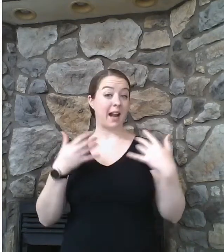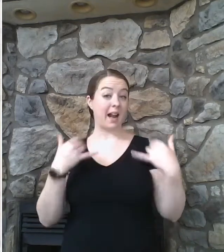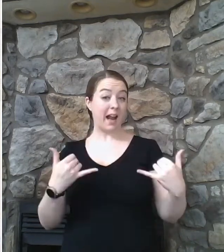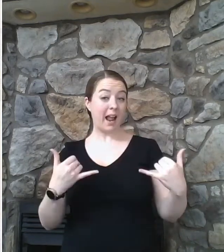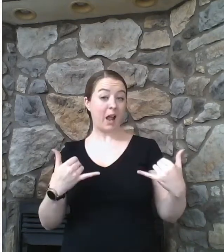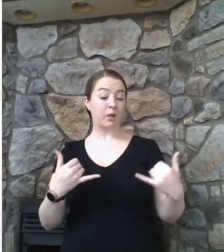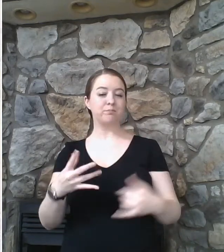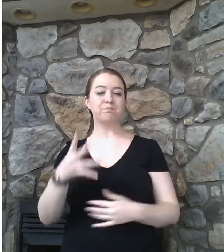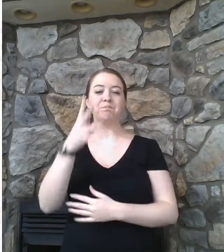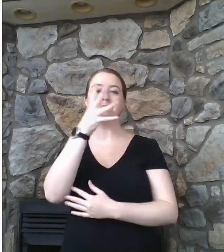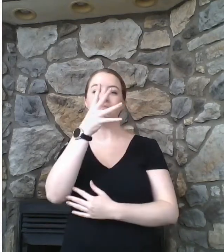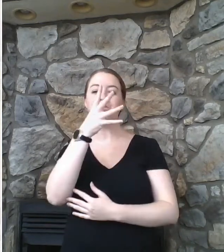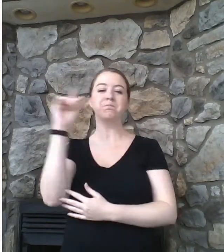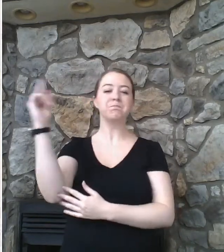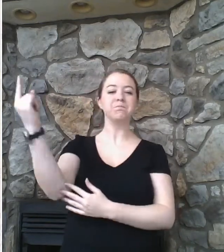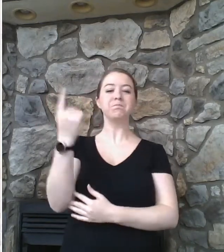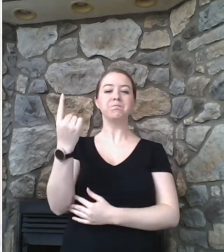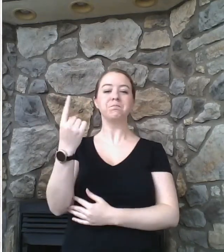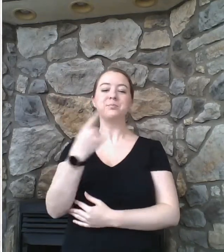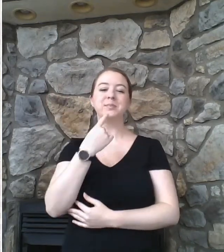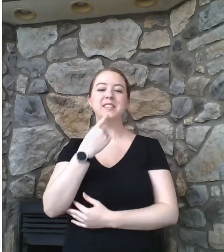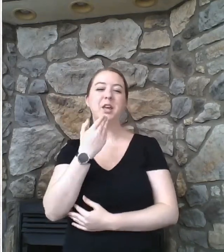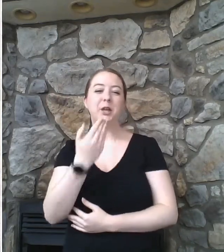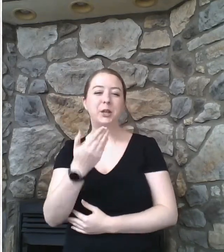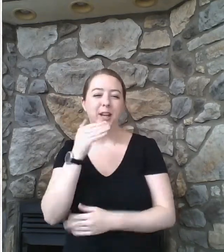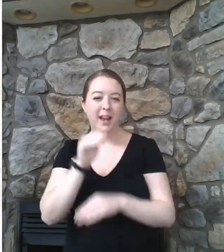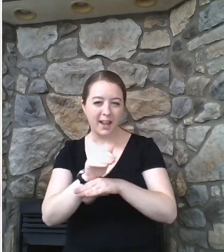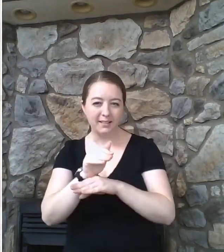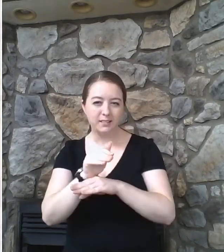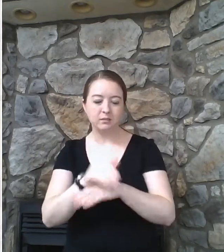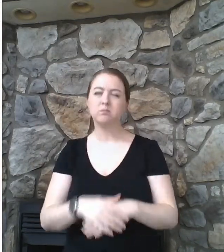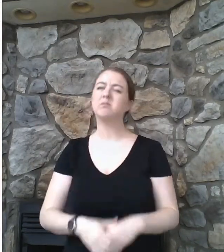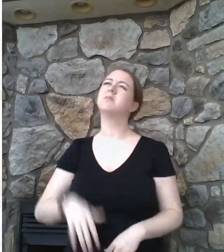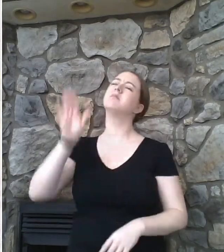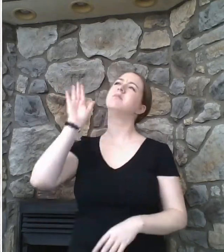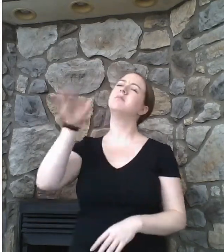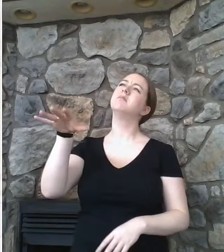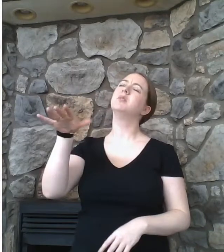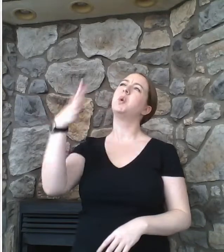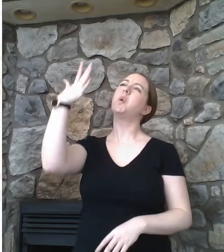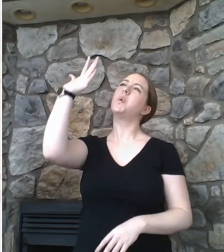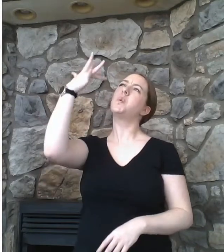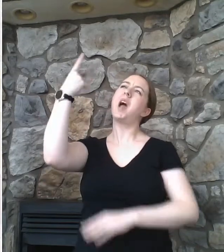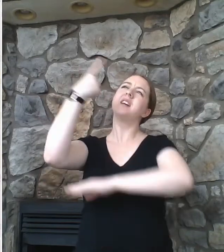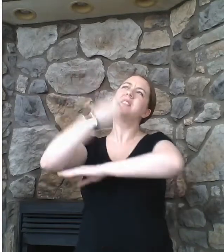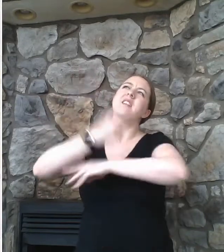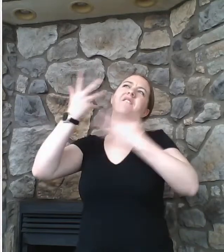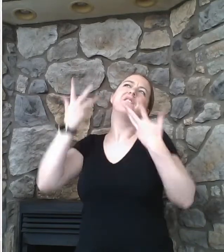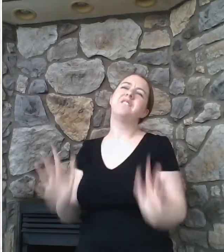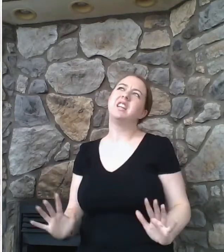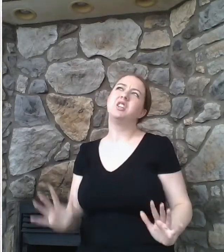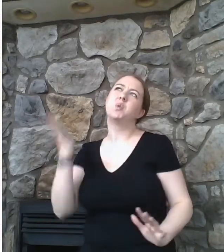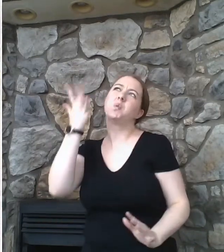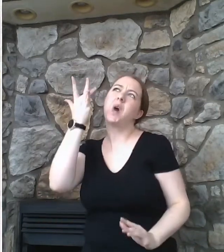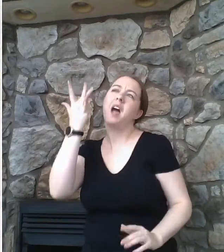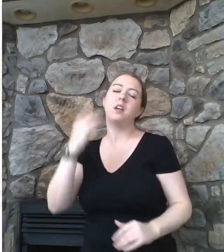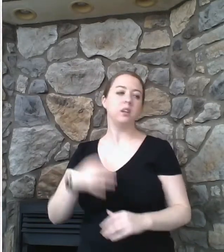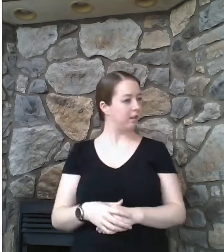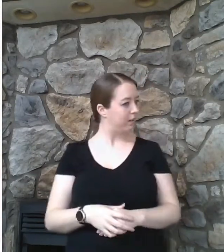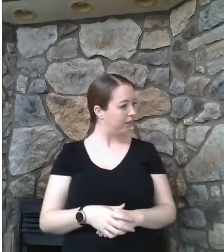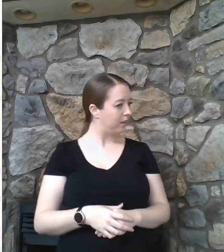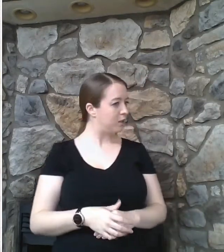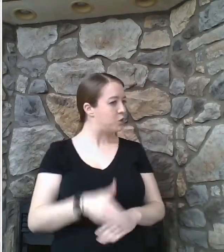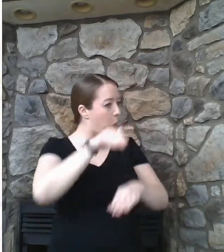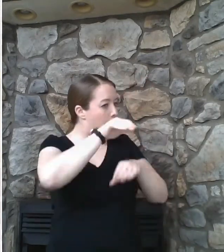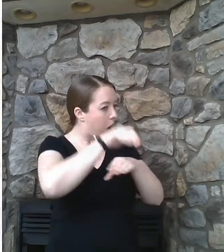Now his mother came to say good night. "Why does the day have to end?" he asked her. "So night